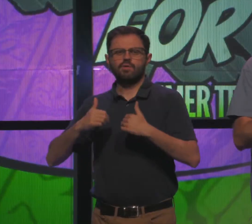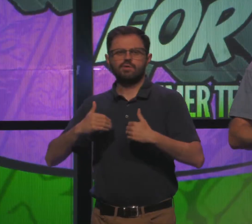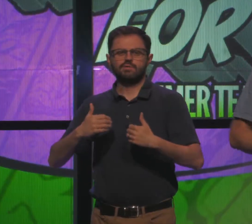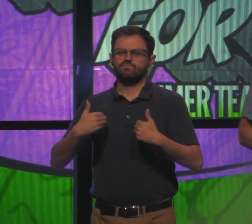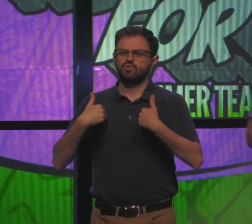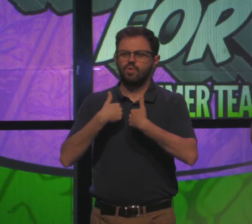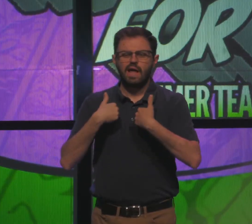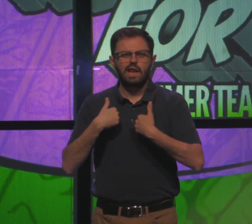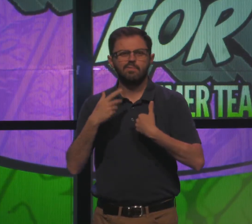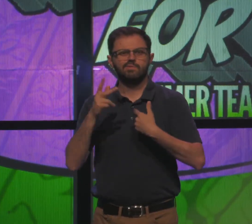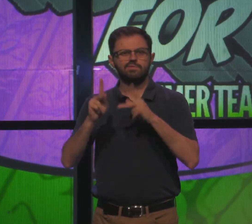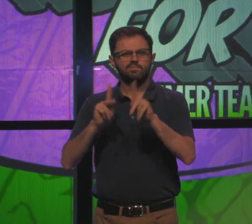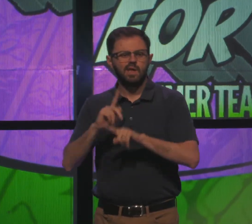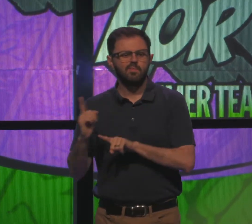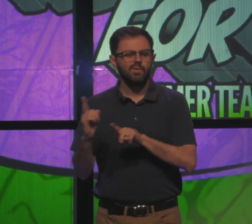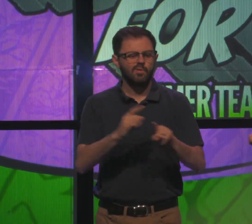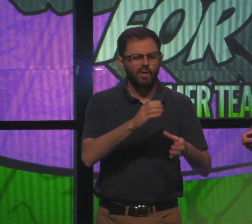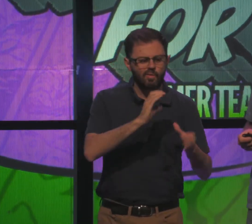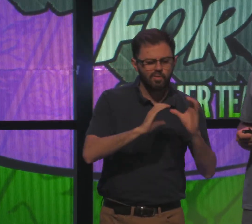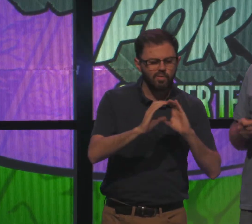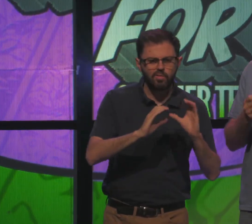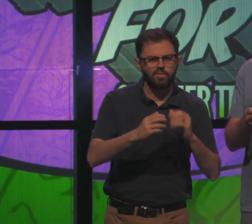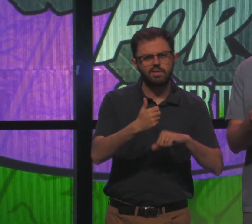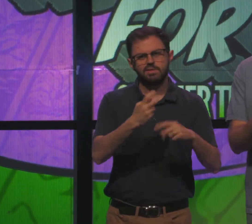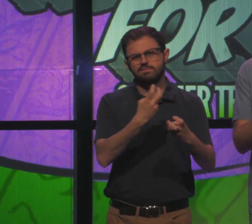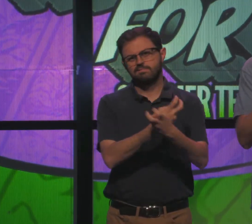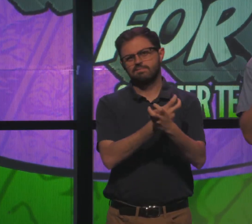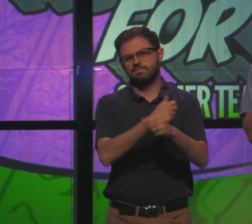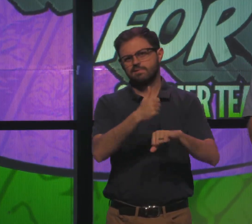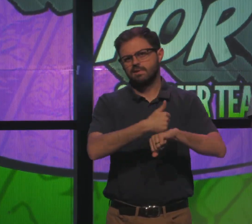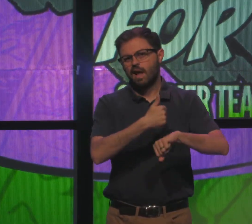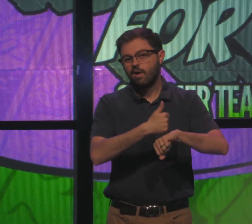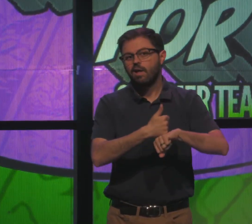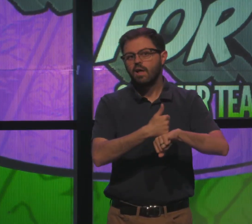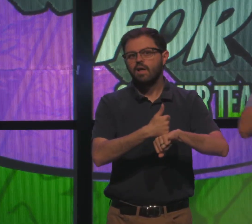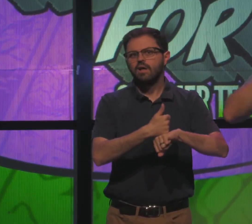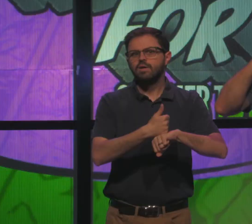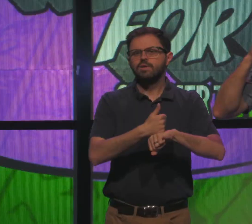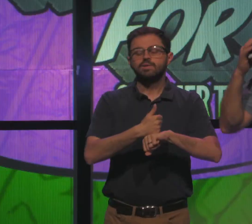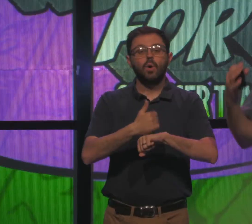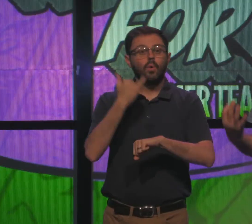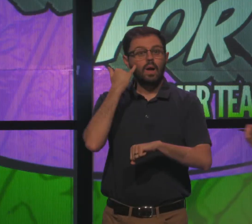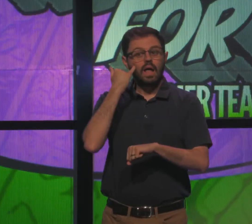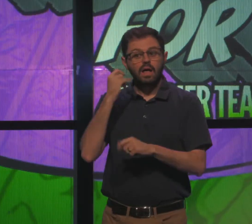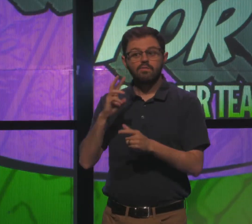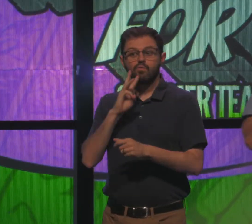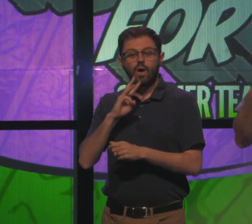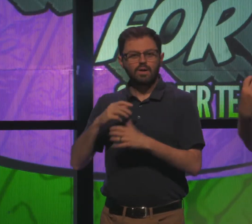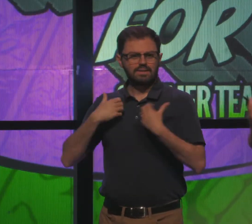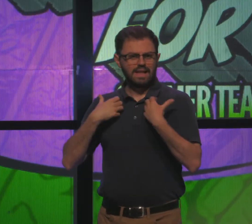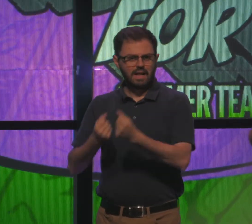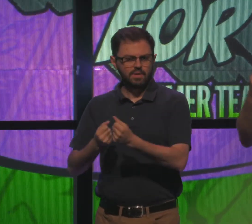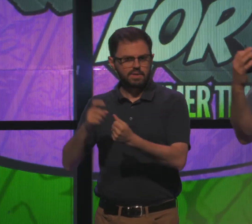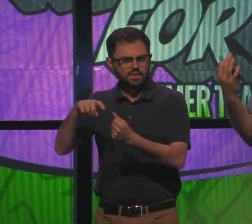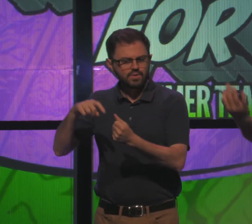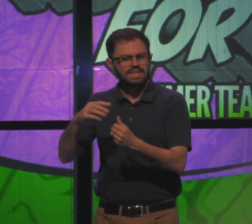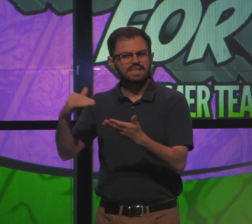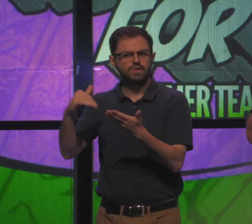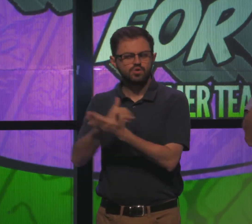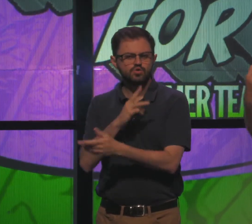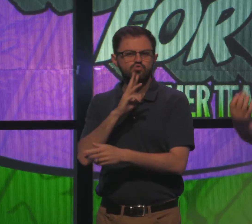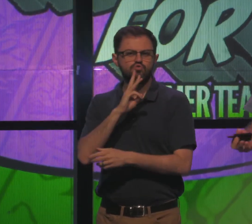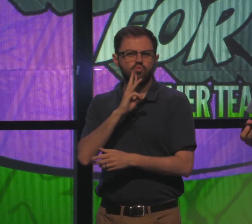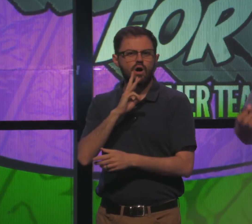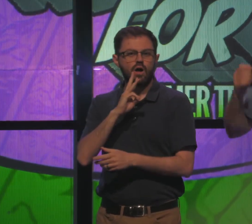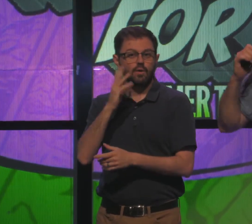near that body of water. So healthy aquatic systems, right, bodies of water, they have to have new water, right, to replenish